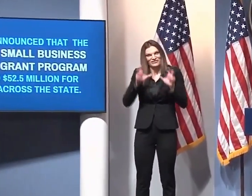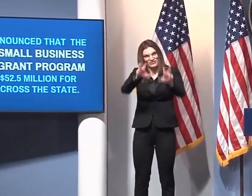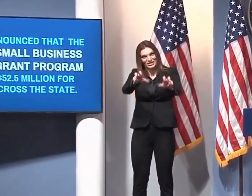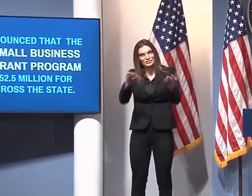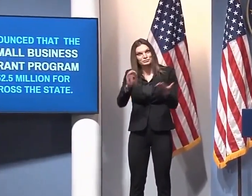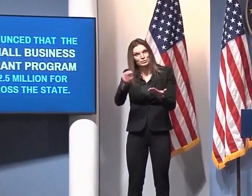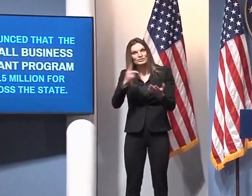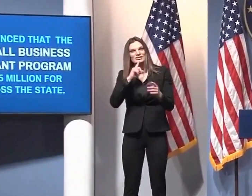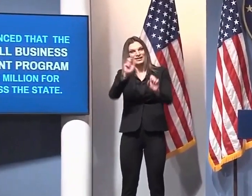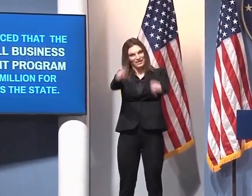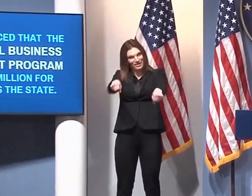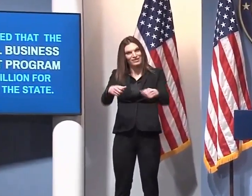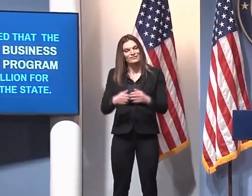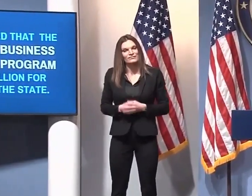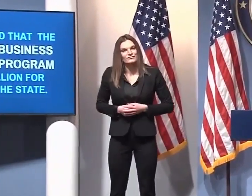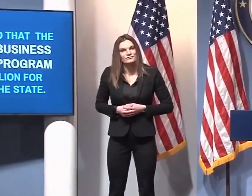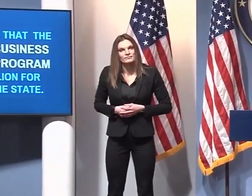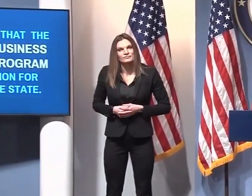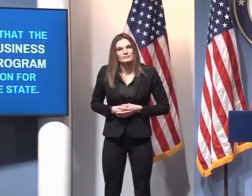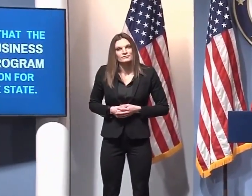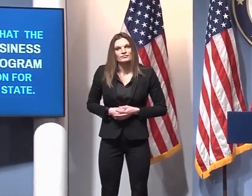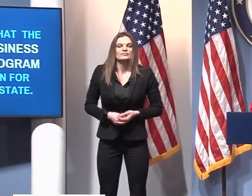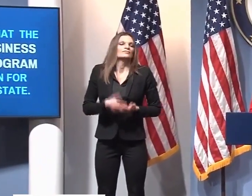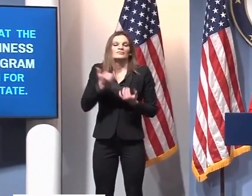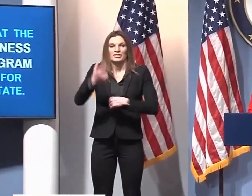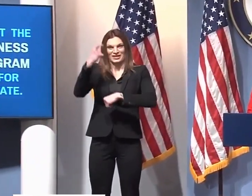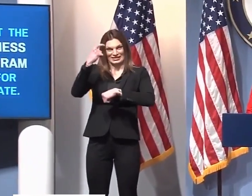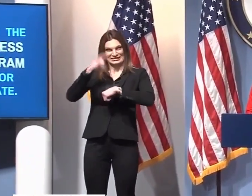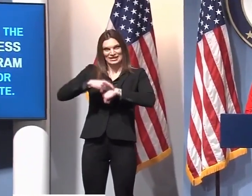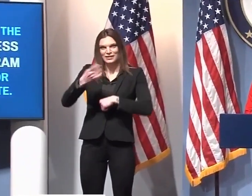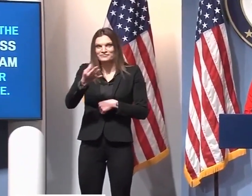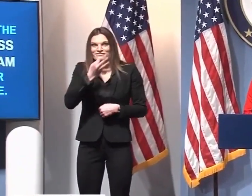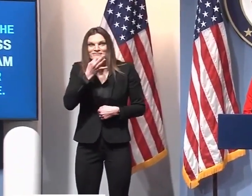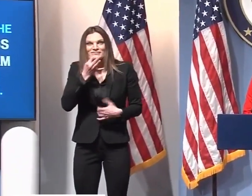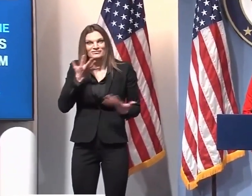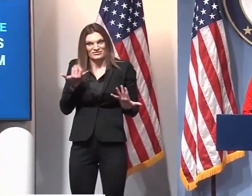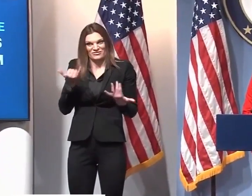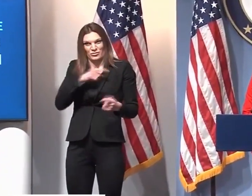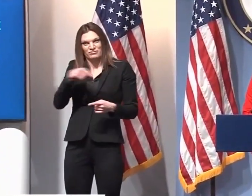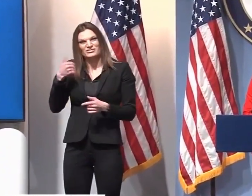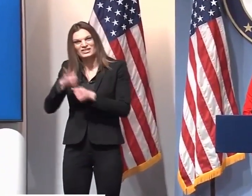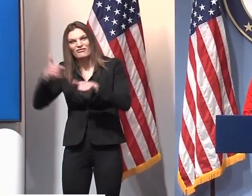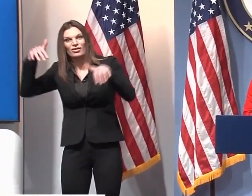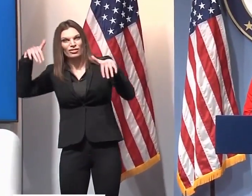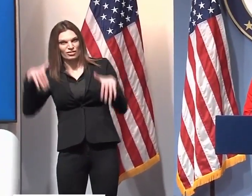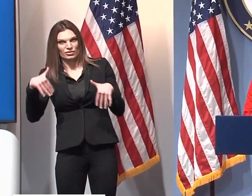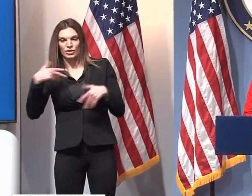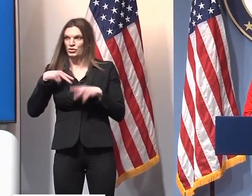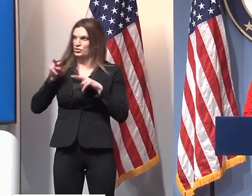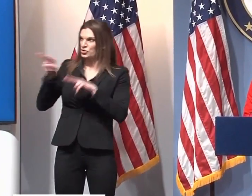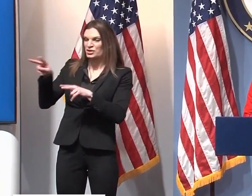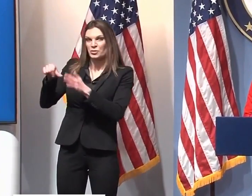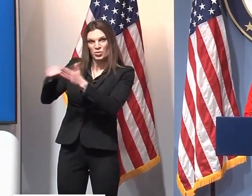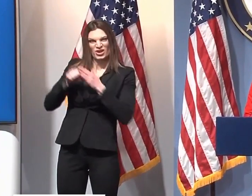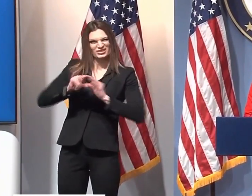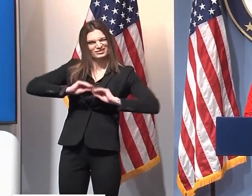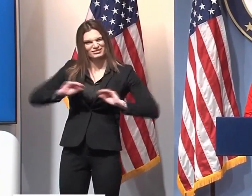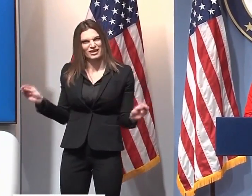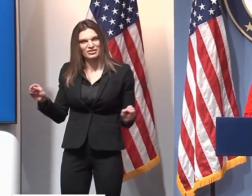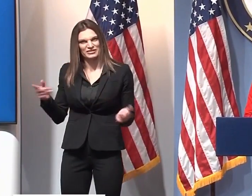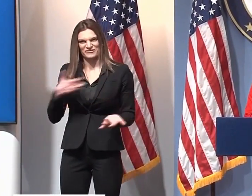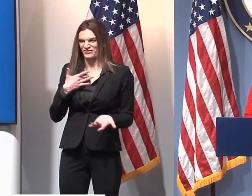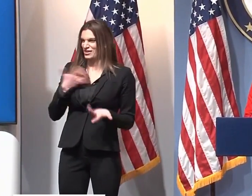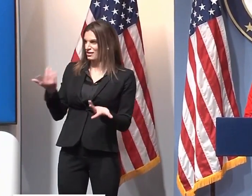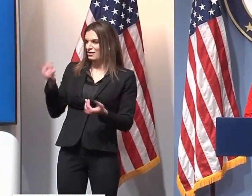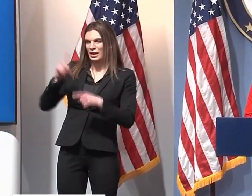Michigan. Inaction at this crucial time is unacceptable. So I encourage members of the